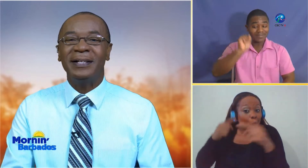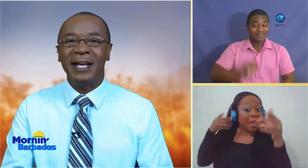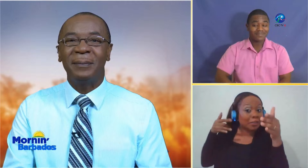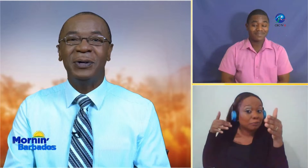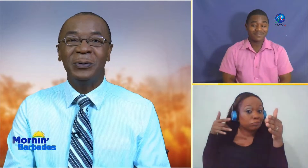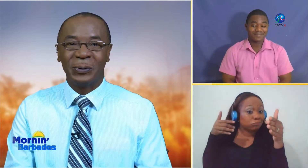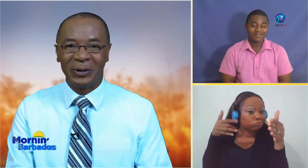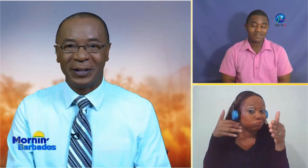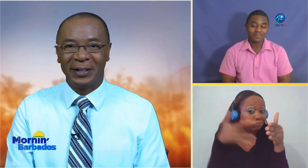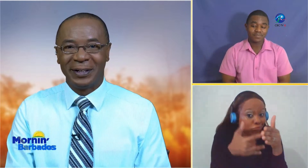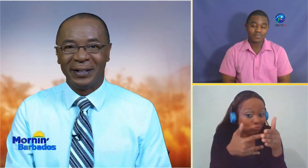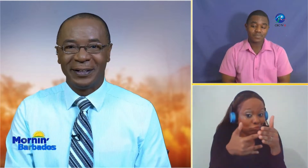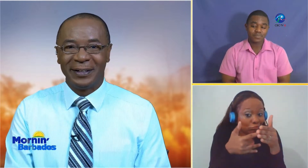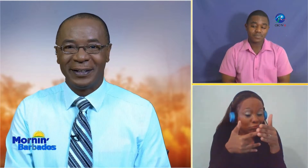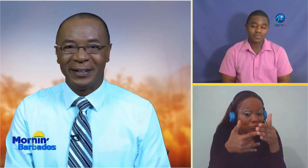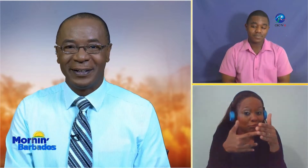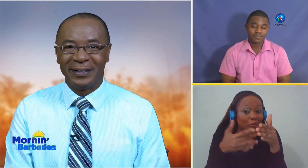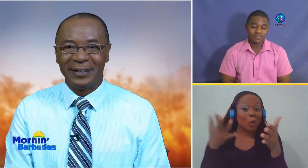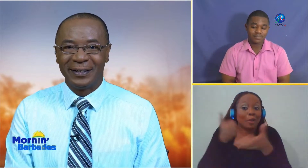to help us help you.